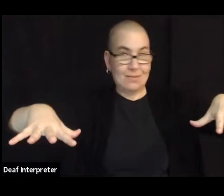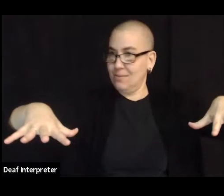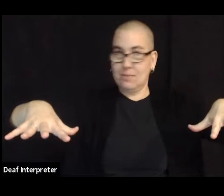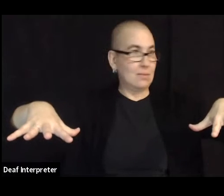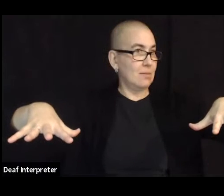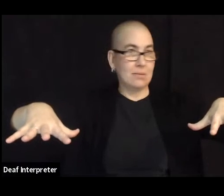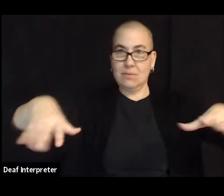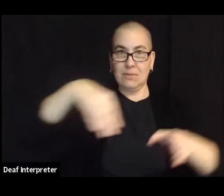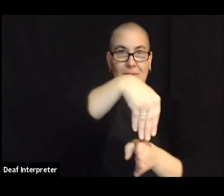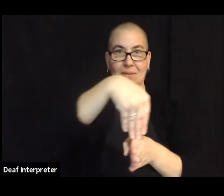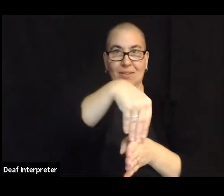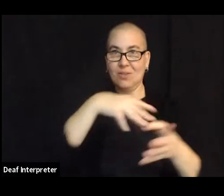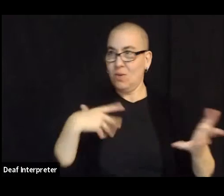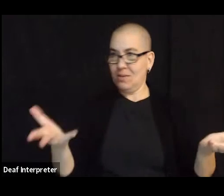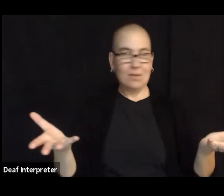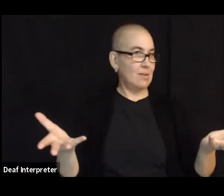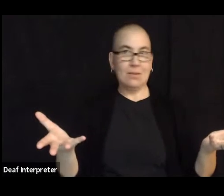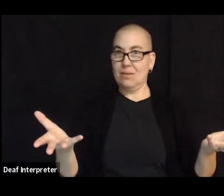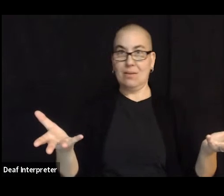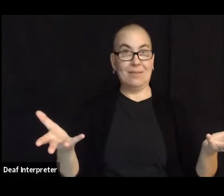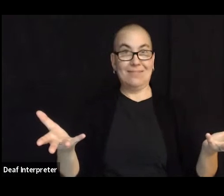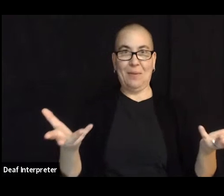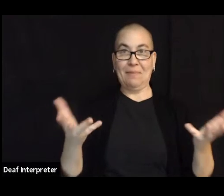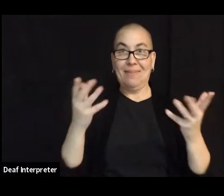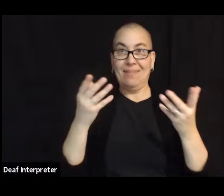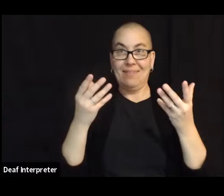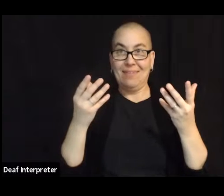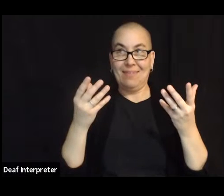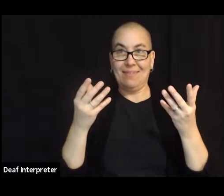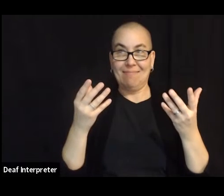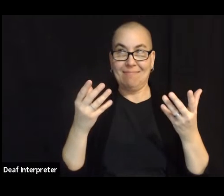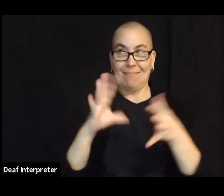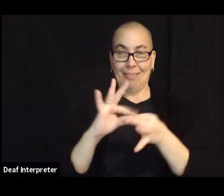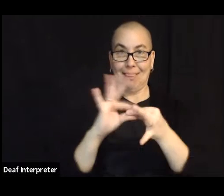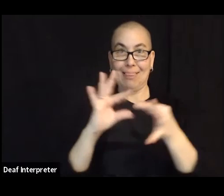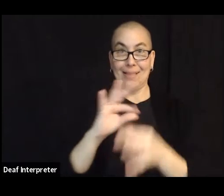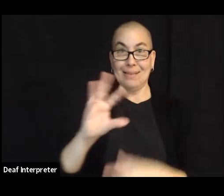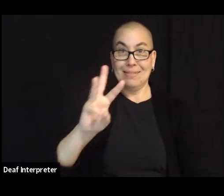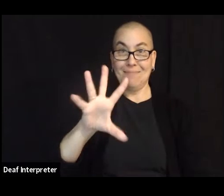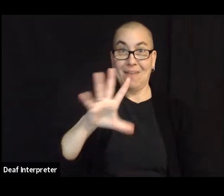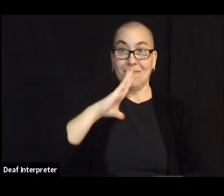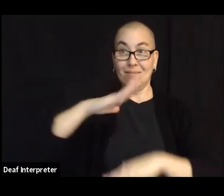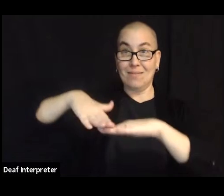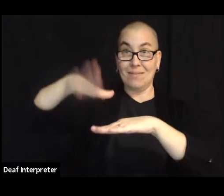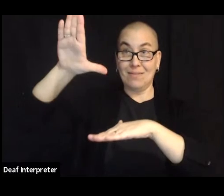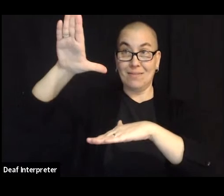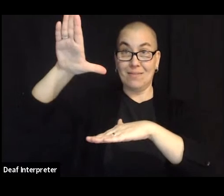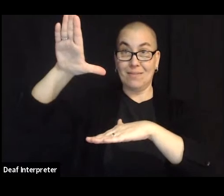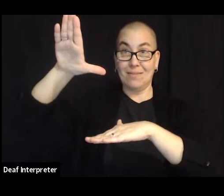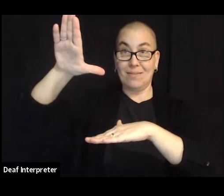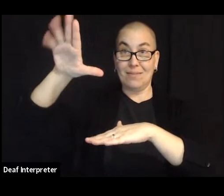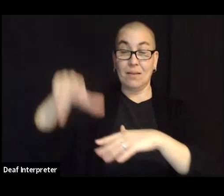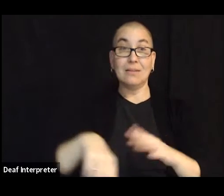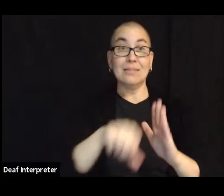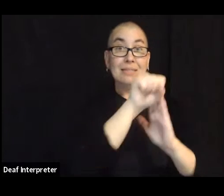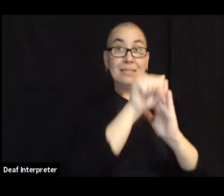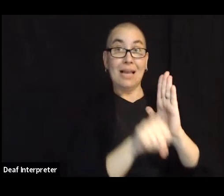your 65 plus population, you know, just states with higher burden of comorbidities were a very healthy